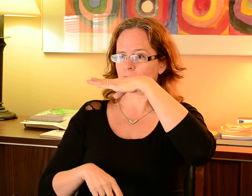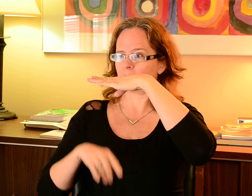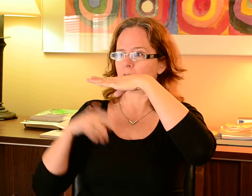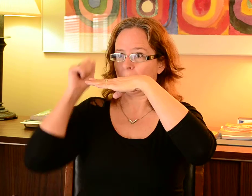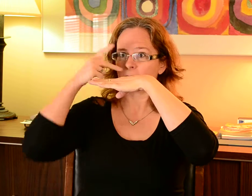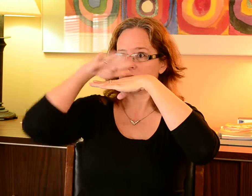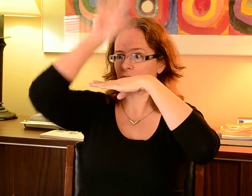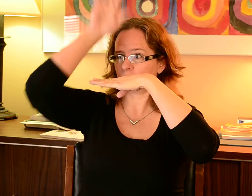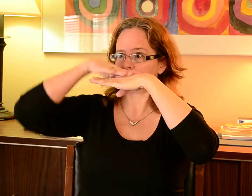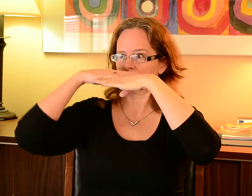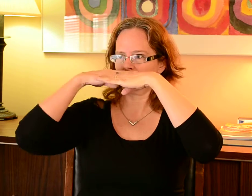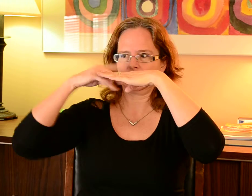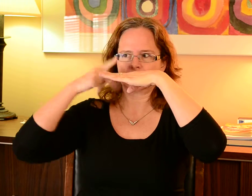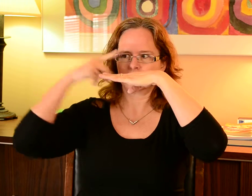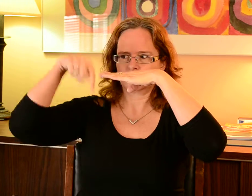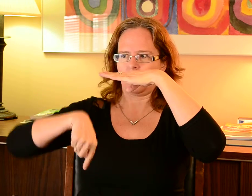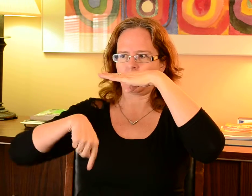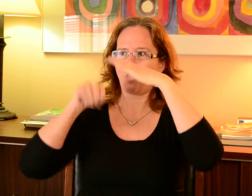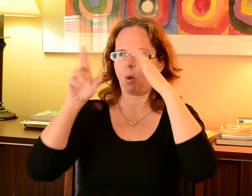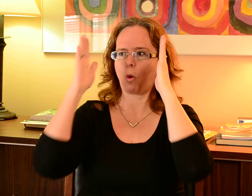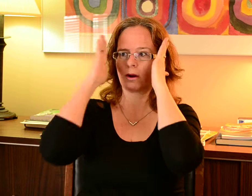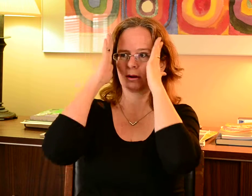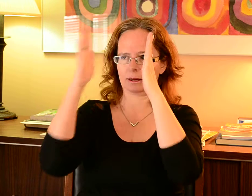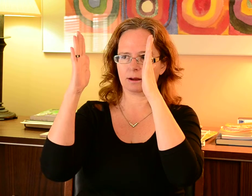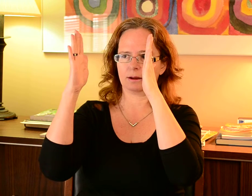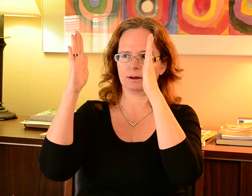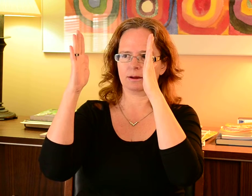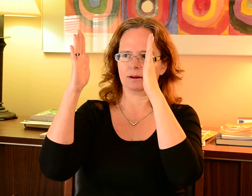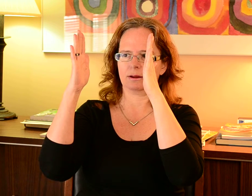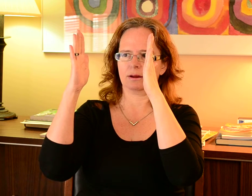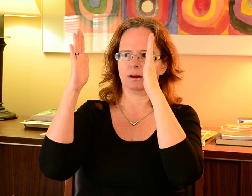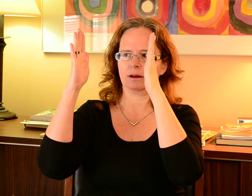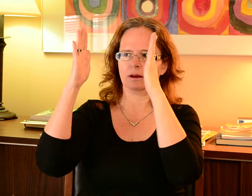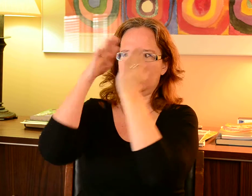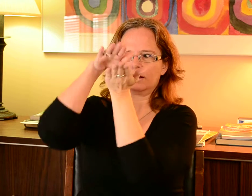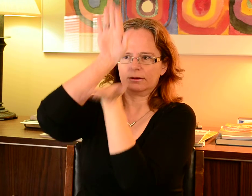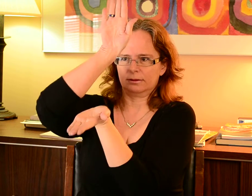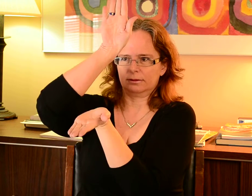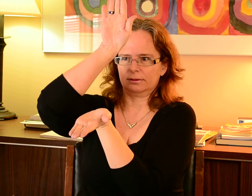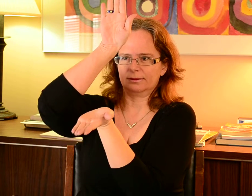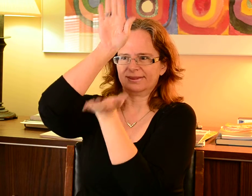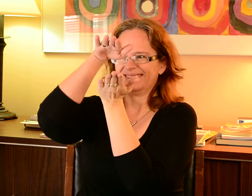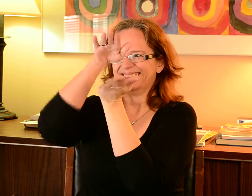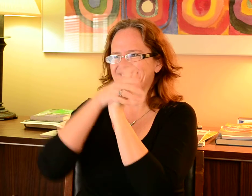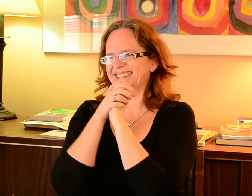for somebody who has ushers, they may be able to see from a certain perspective. So if I think about from the nose up, they can see that area, but see